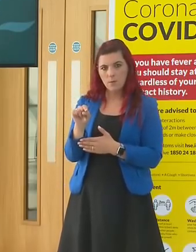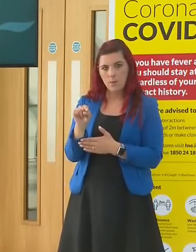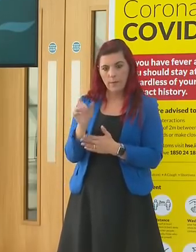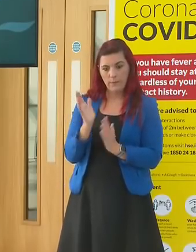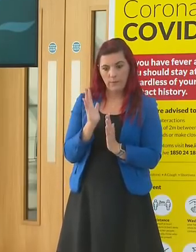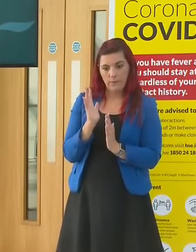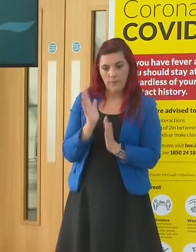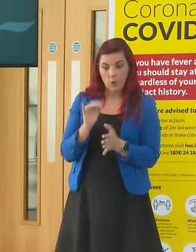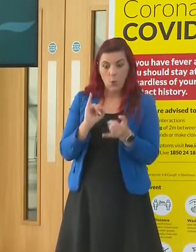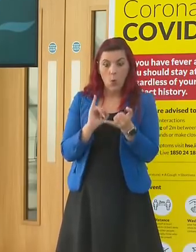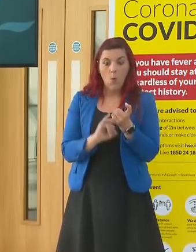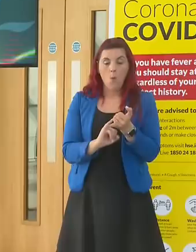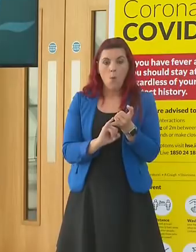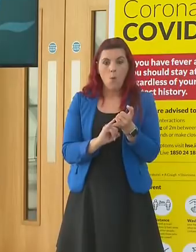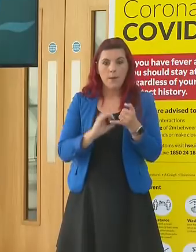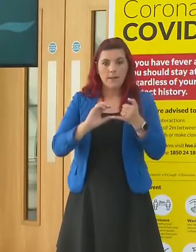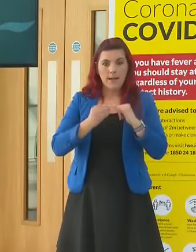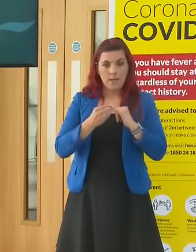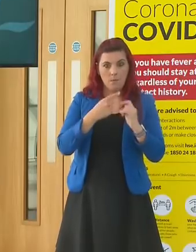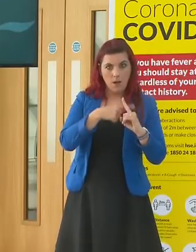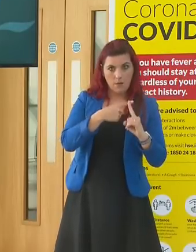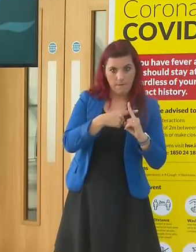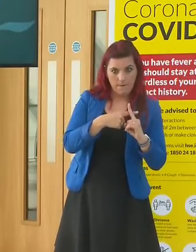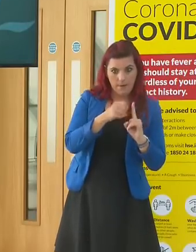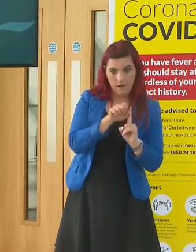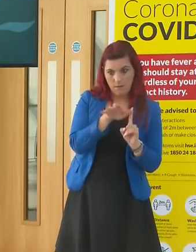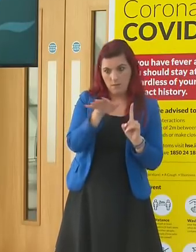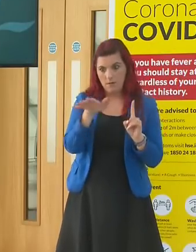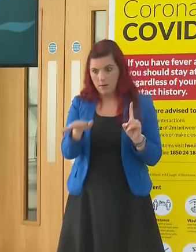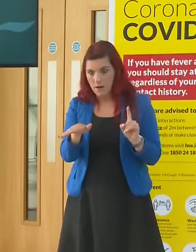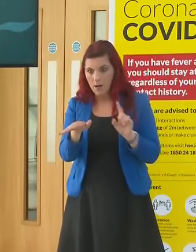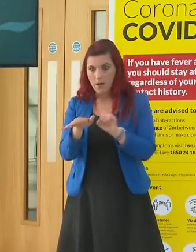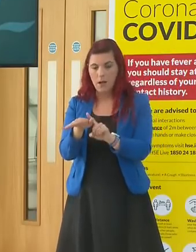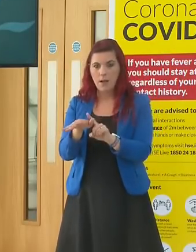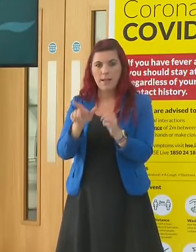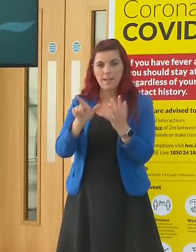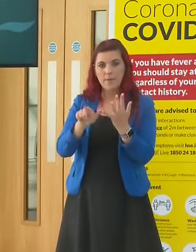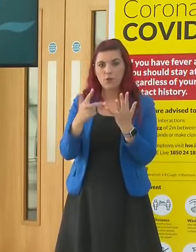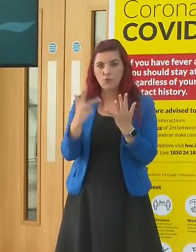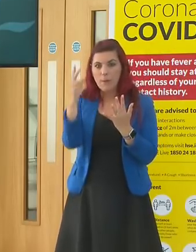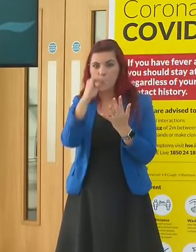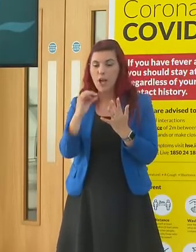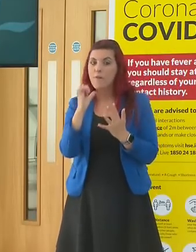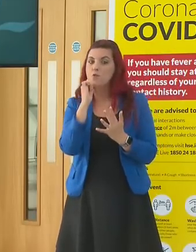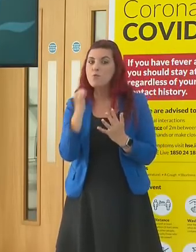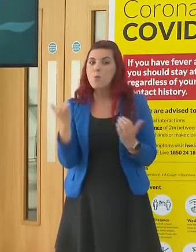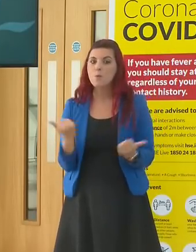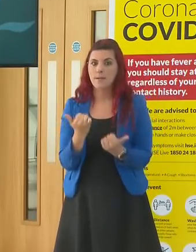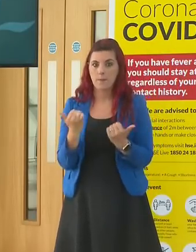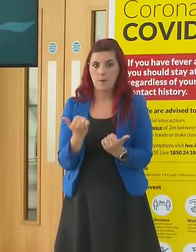did test positive, 73% of the close contacts were asymptomatic when they were tested.